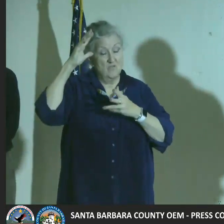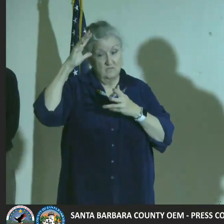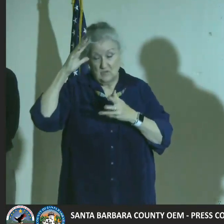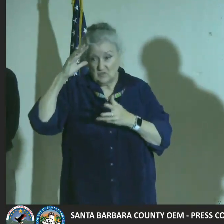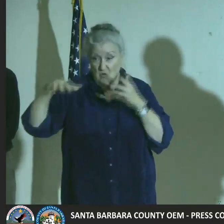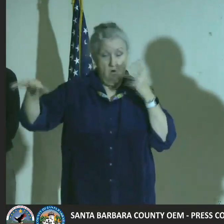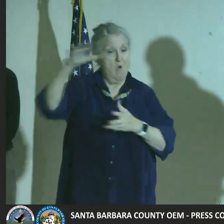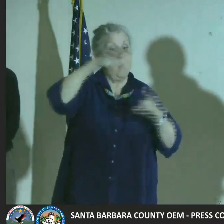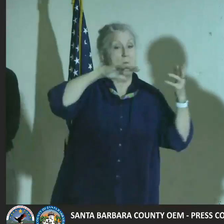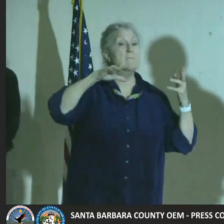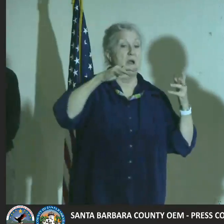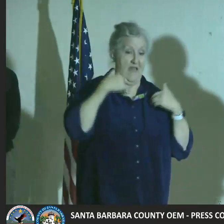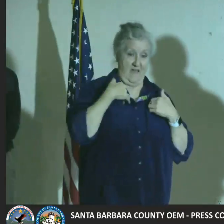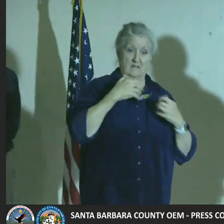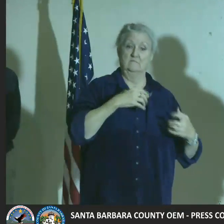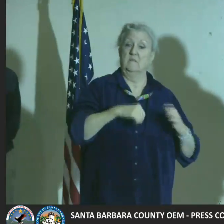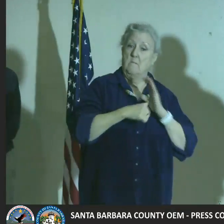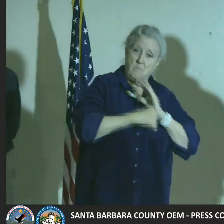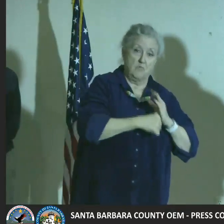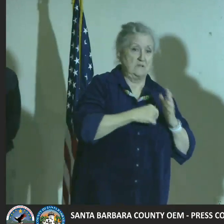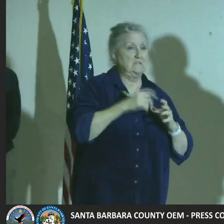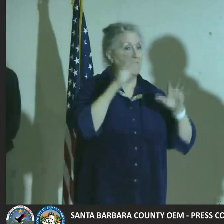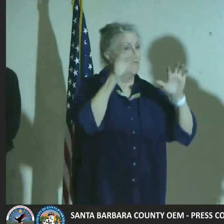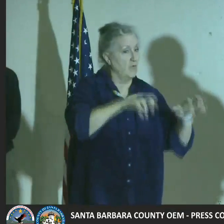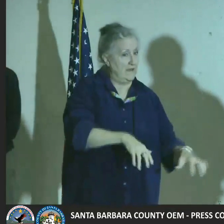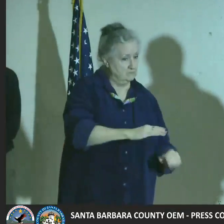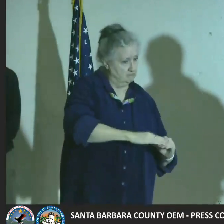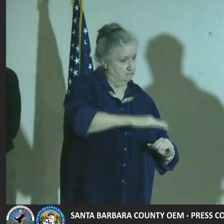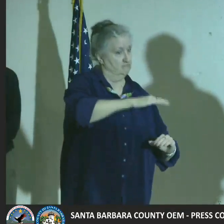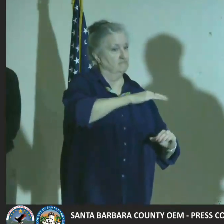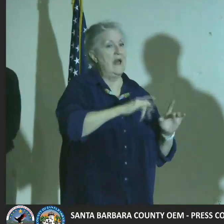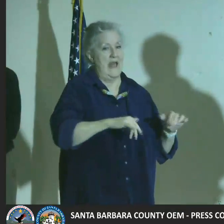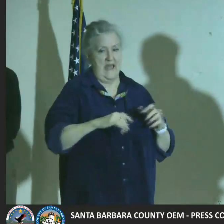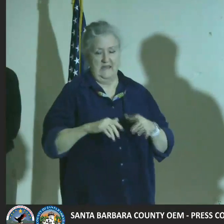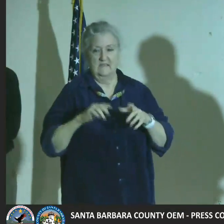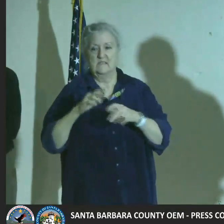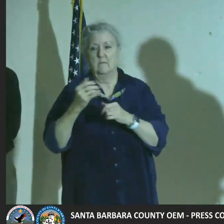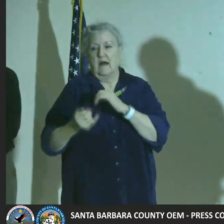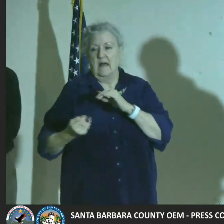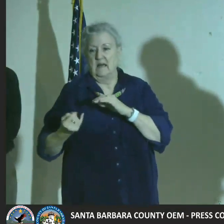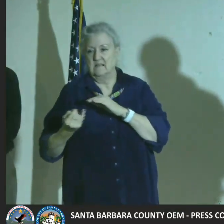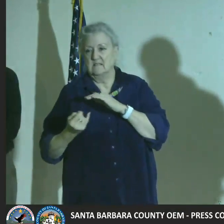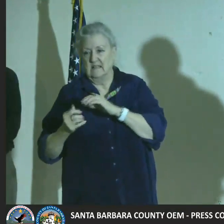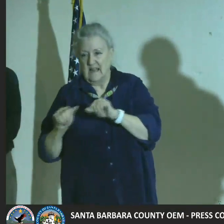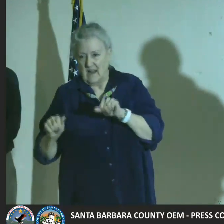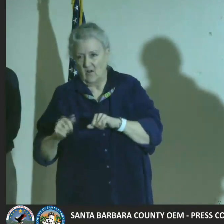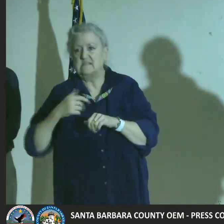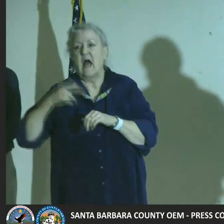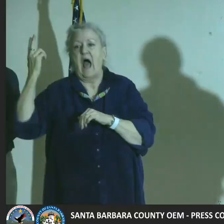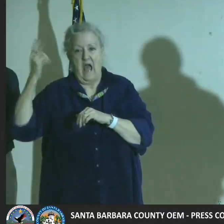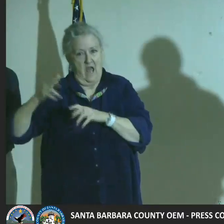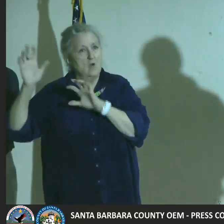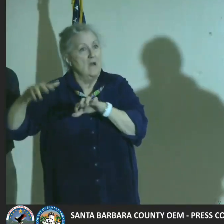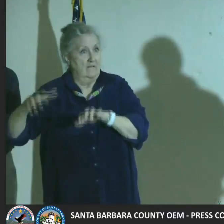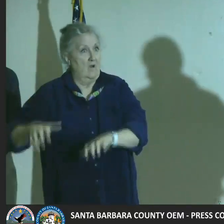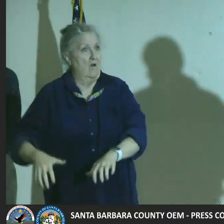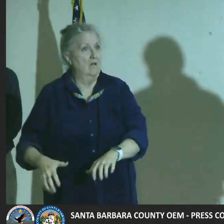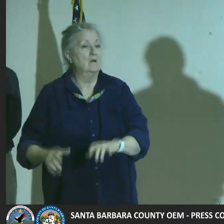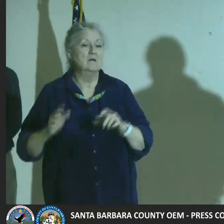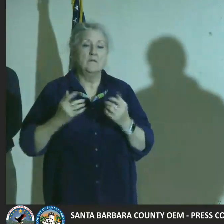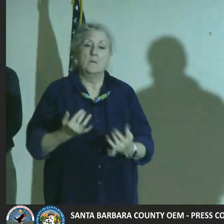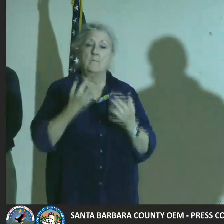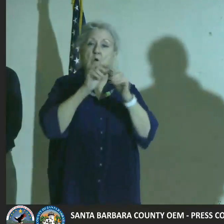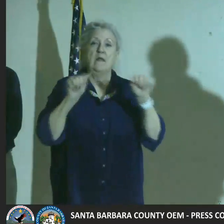impressive rainfalls and in some isolated areas that had high intensity levels of rainfall, the